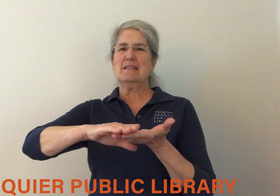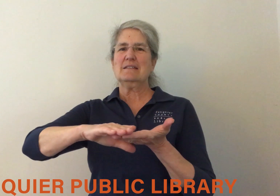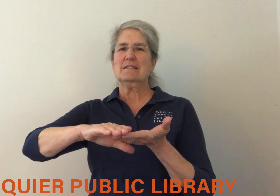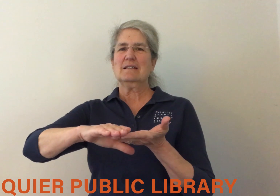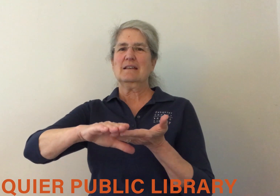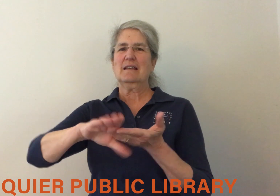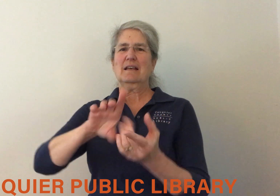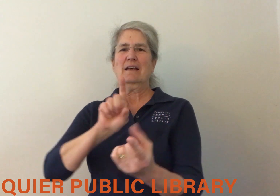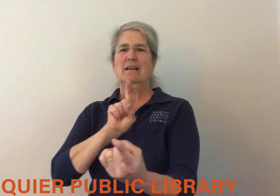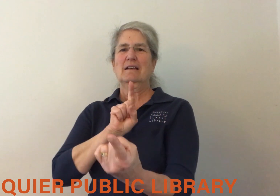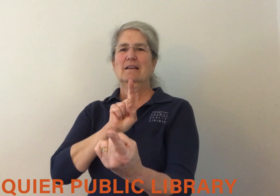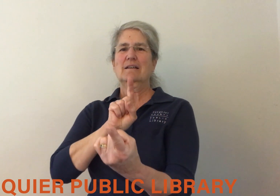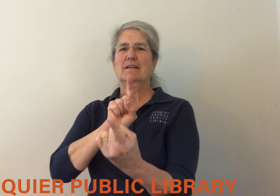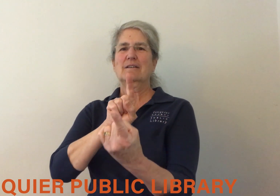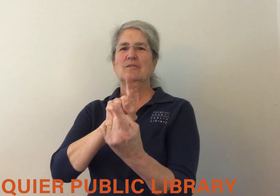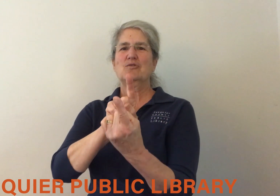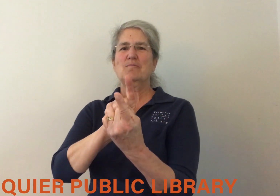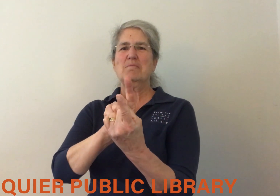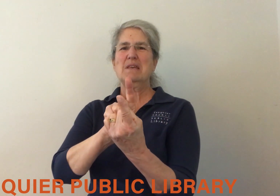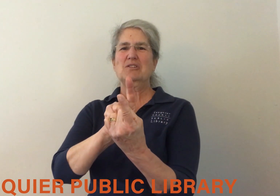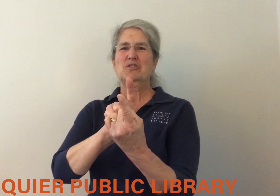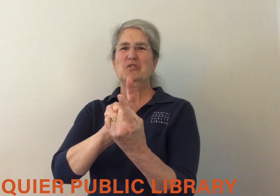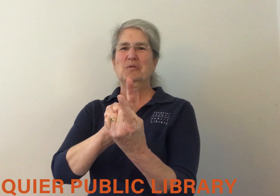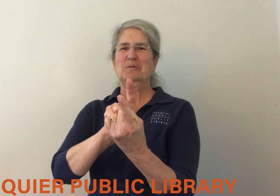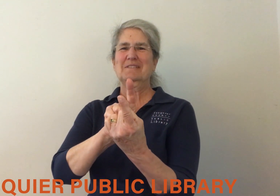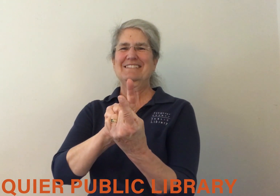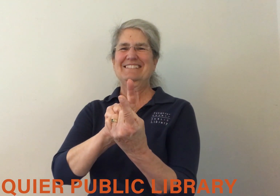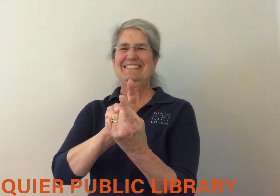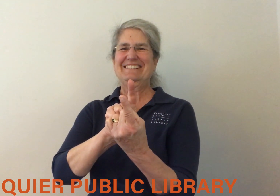Nice to meet you.